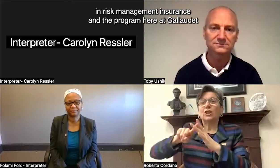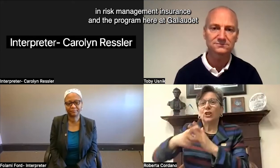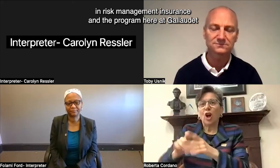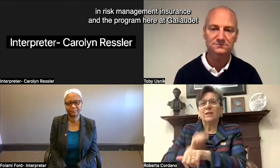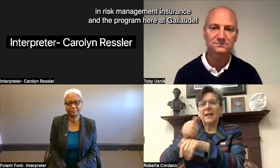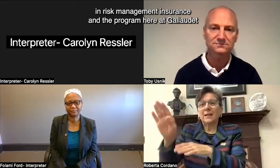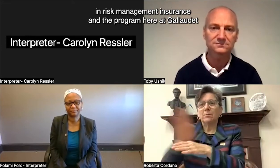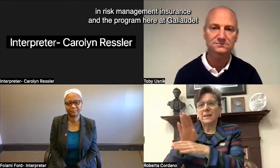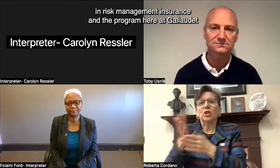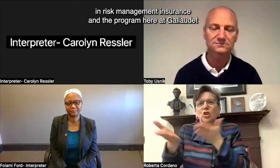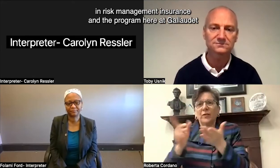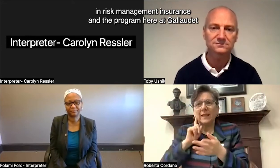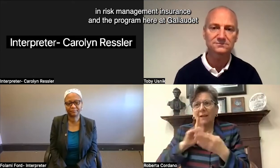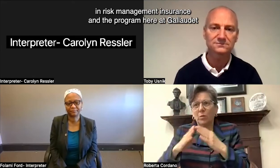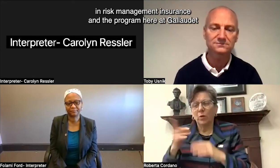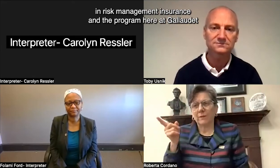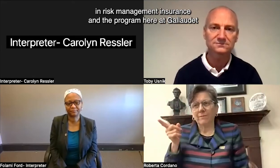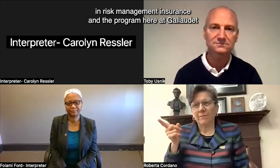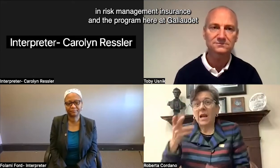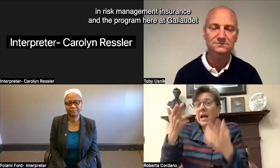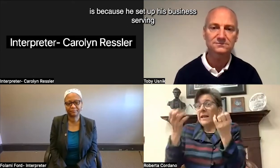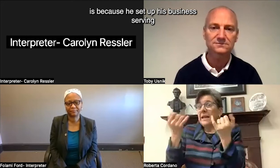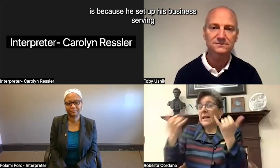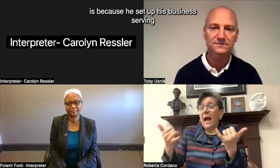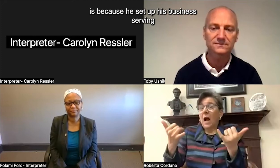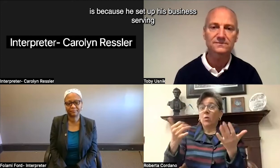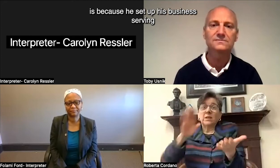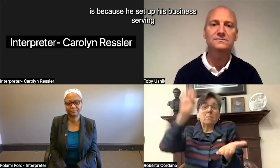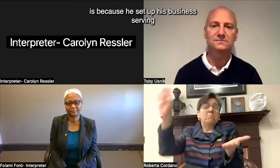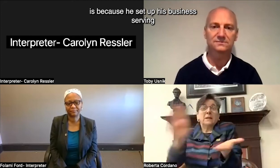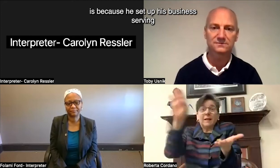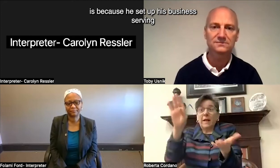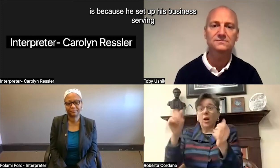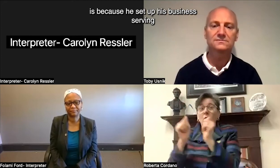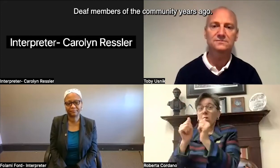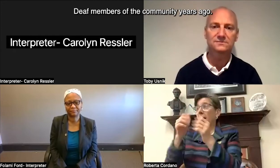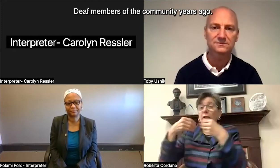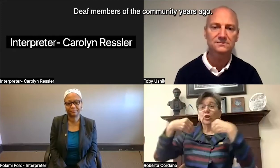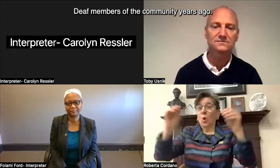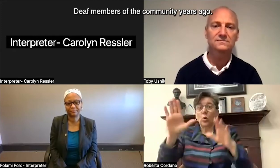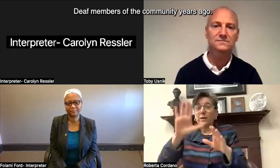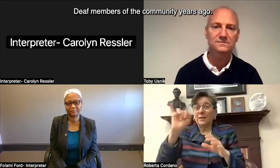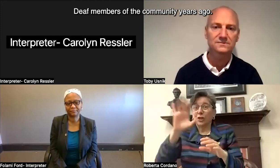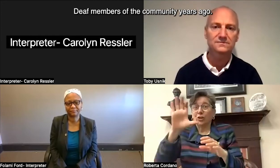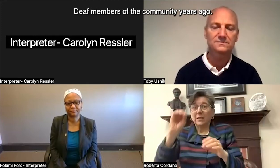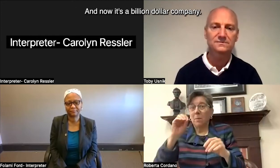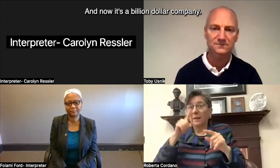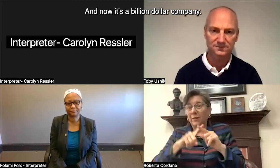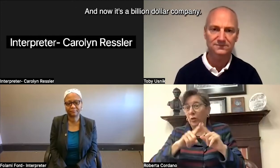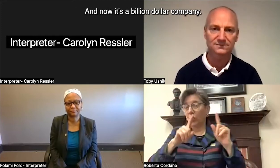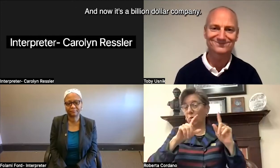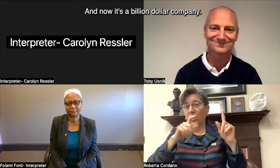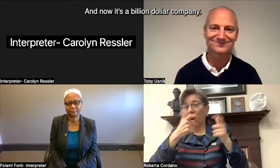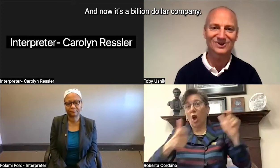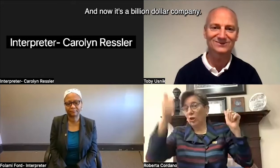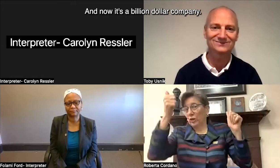and the program here at Gallaudet is because he set up his business serving deaf members of the community years ago. And now it's a billion-dollar